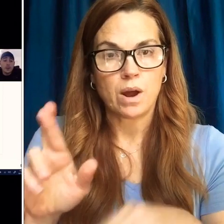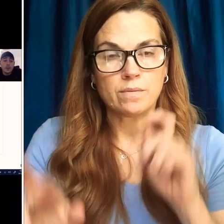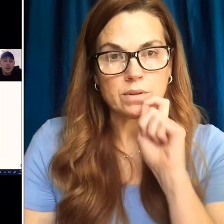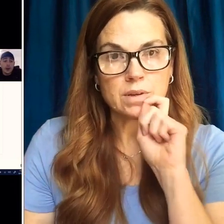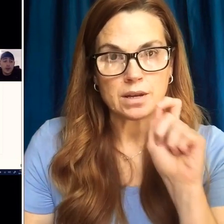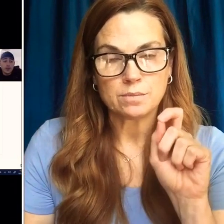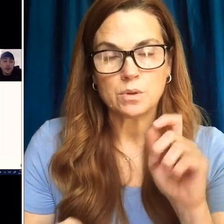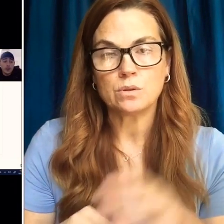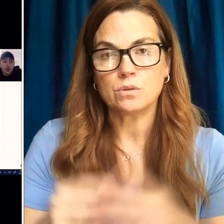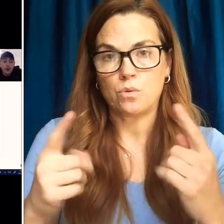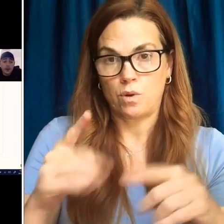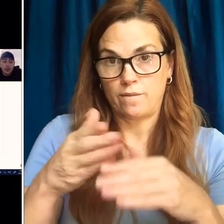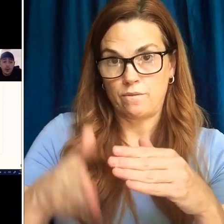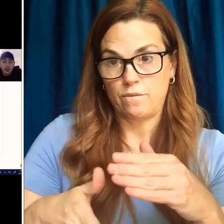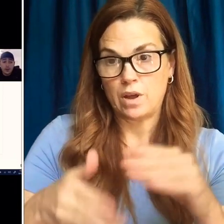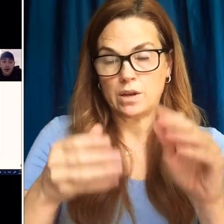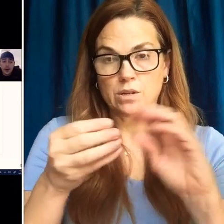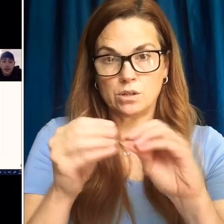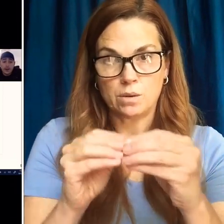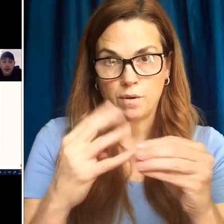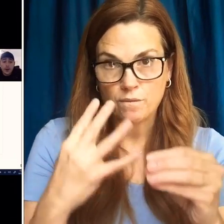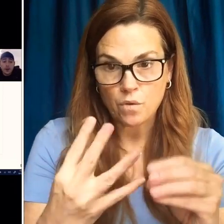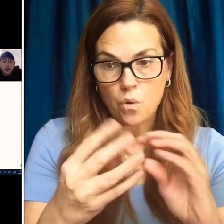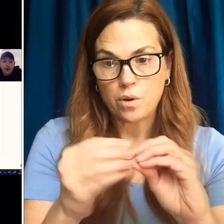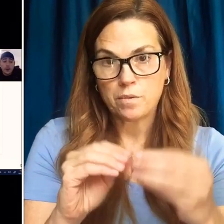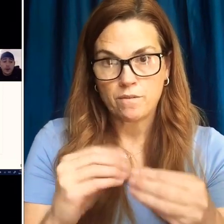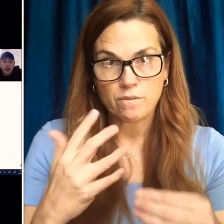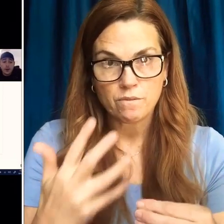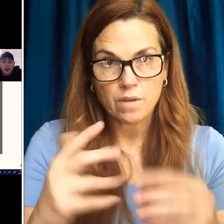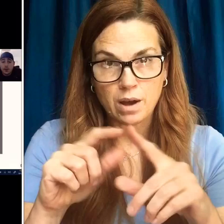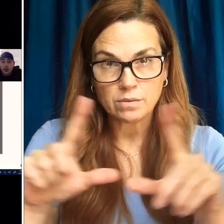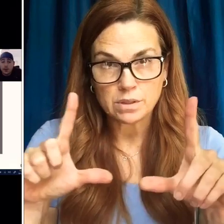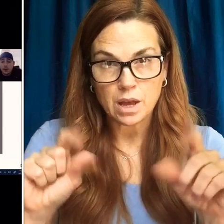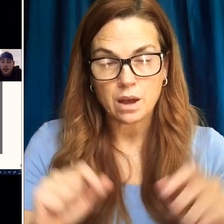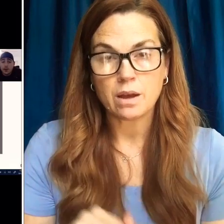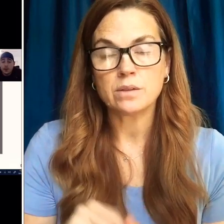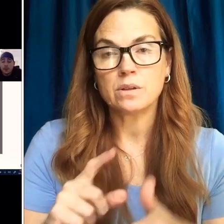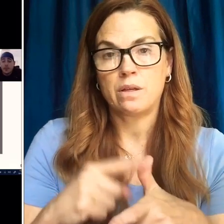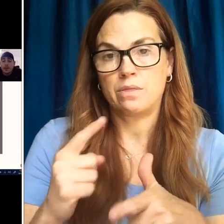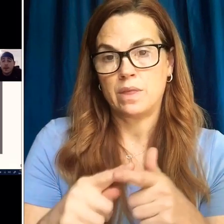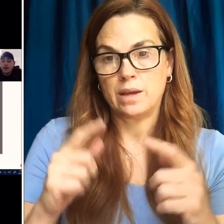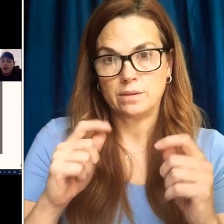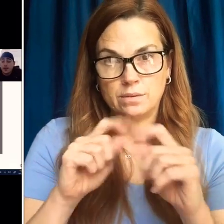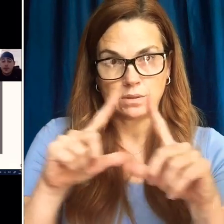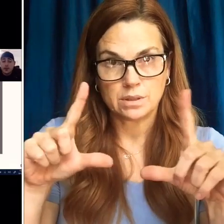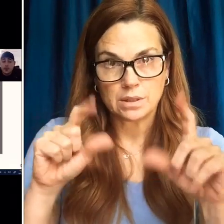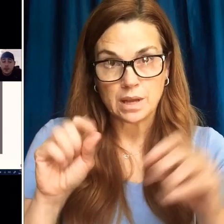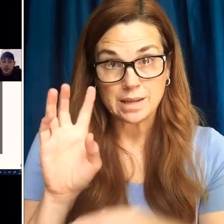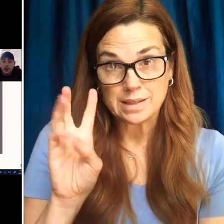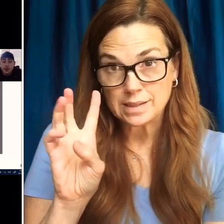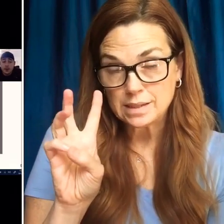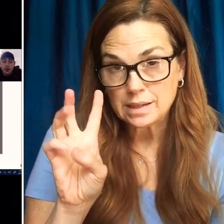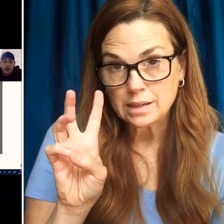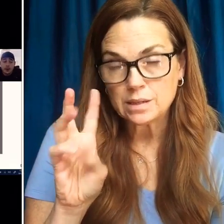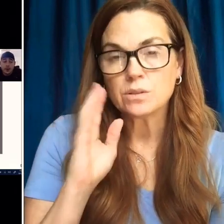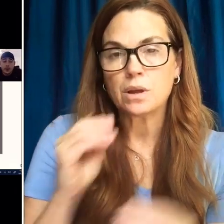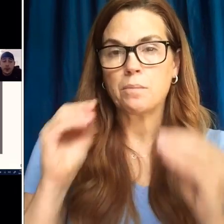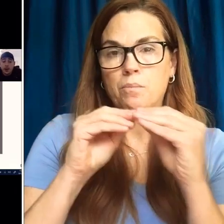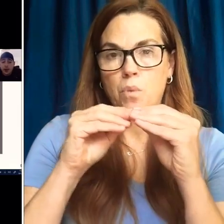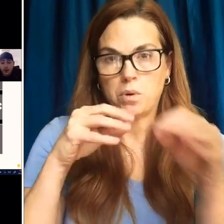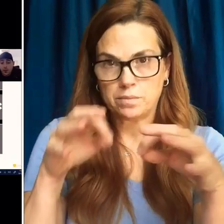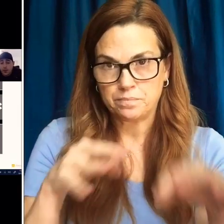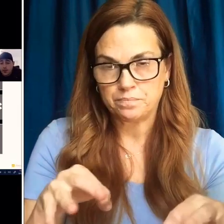you finish the next two slides, 4 and 5, then you're going to go to slide 6, and slide 6 is some more